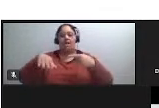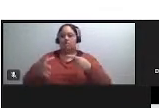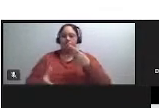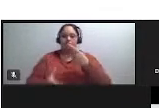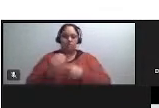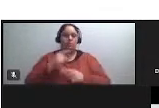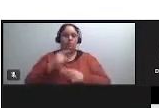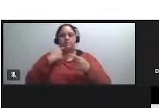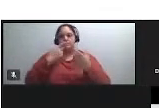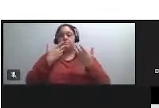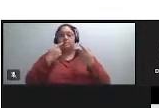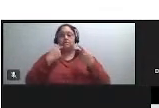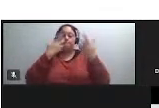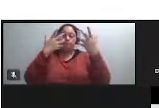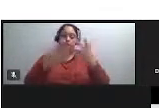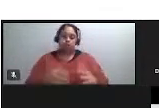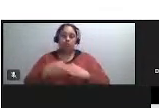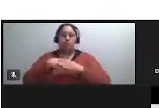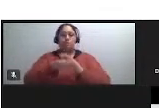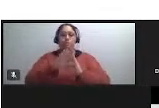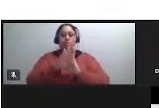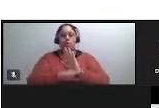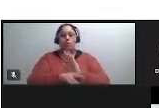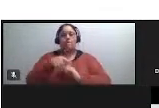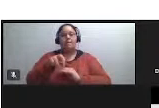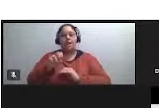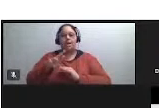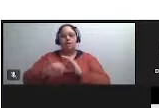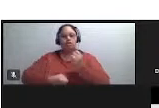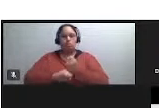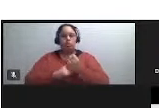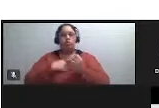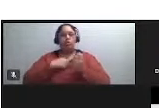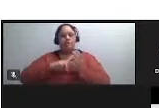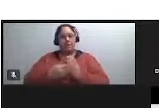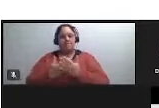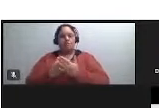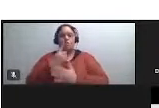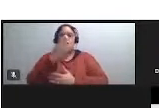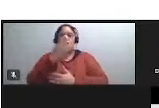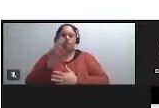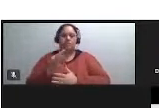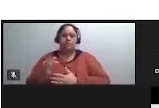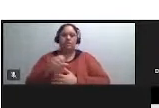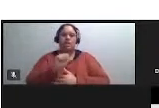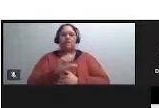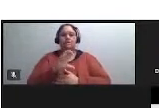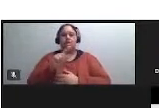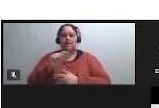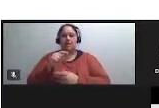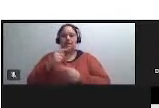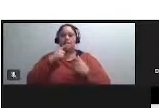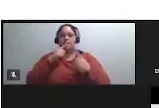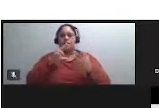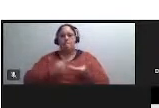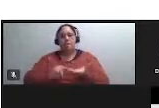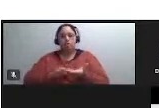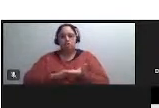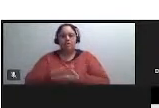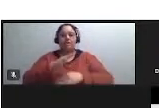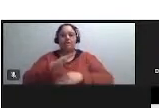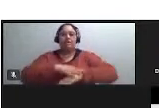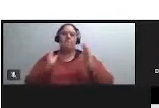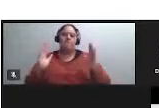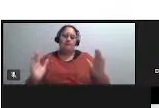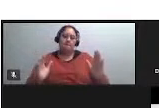mentioned. Under the sub-program Plenary Support, we planned for 100% of ATCs to be published within the agreed